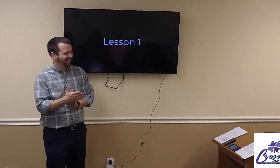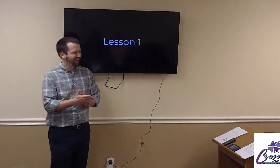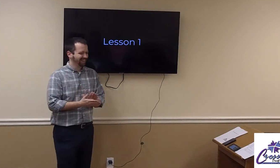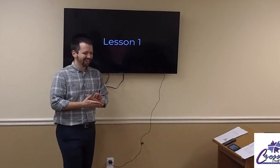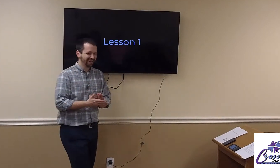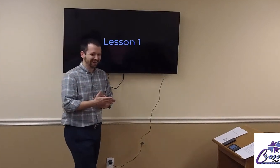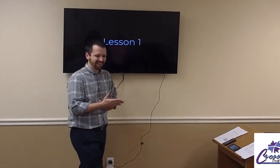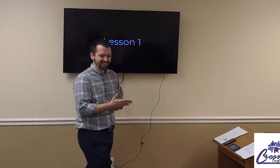Off. See?